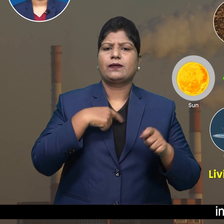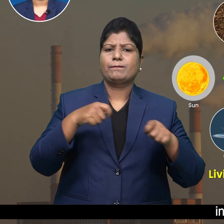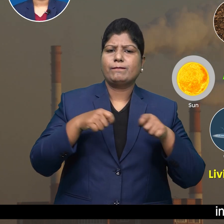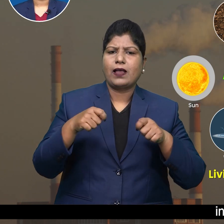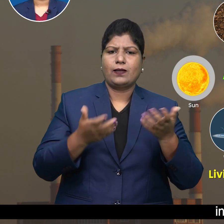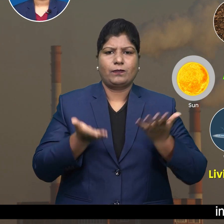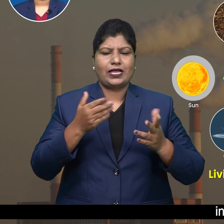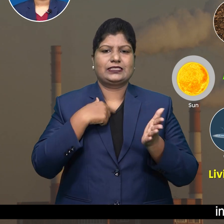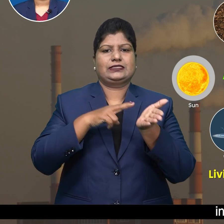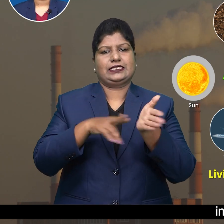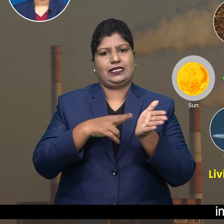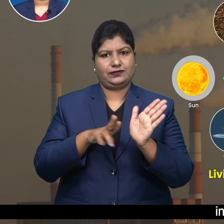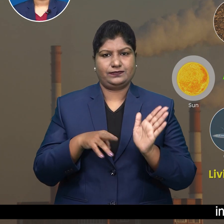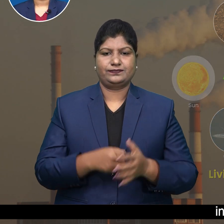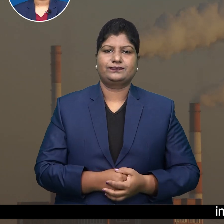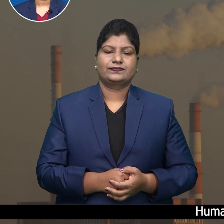nature.